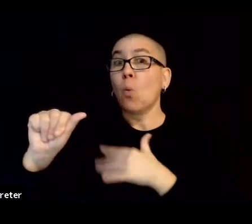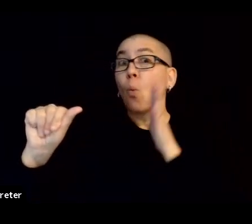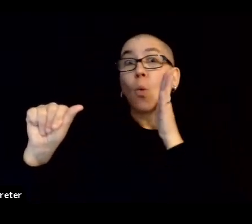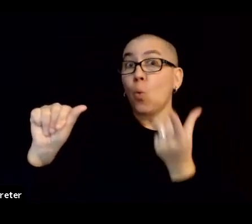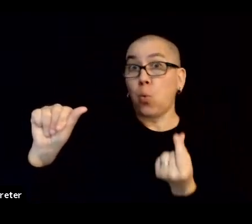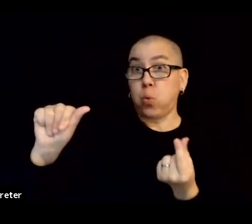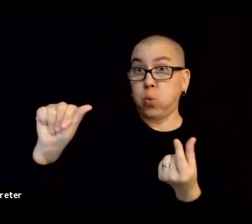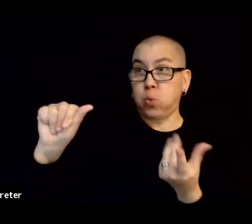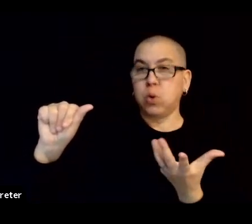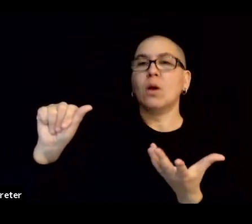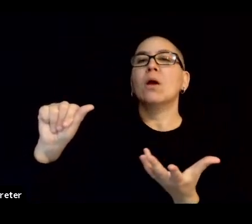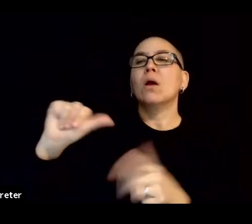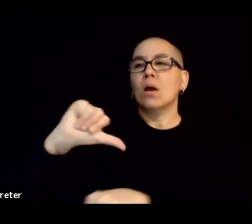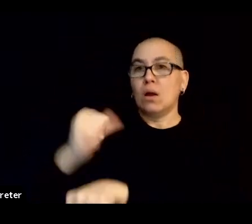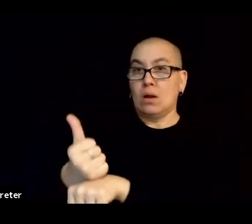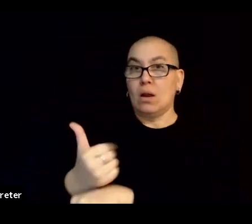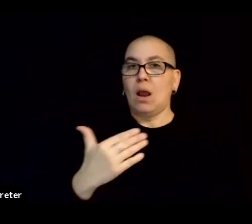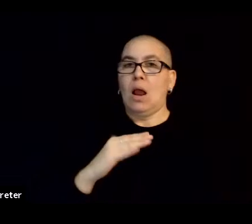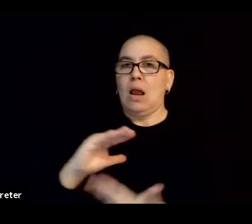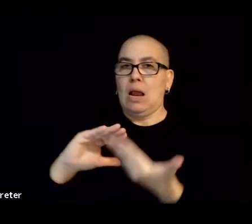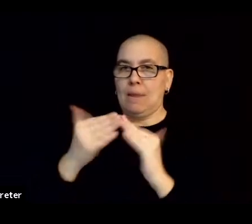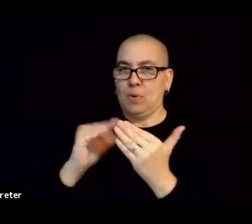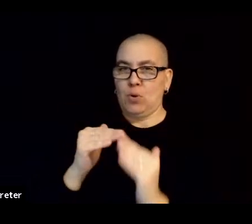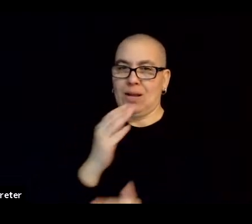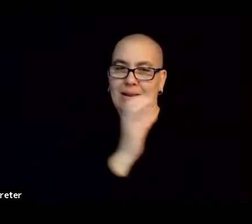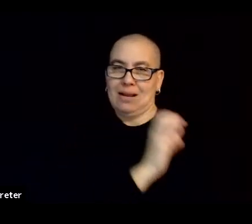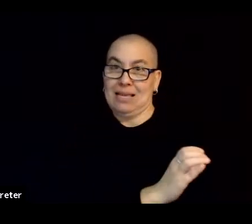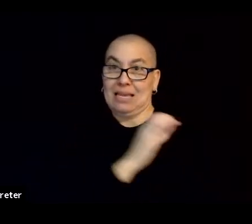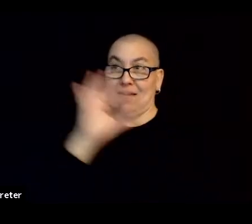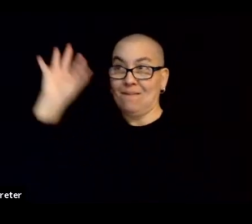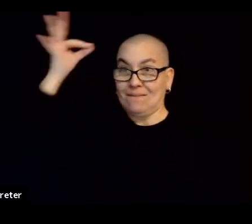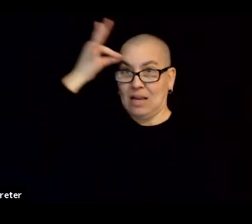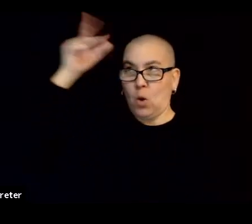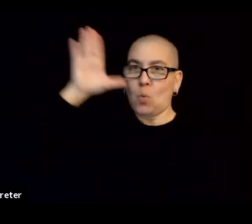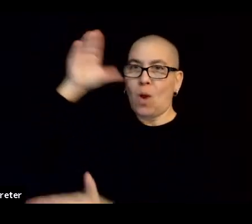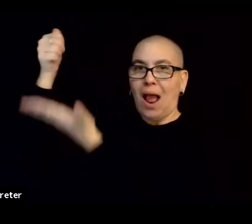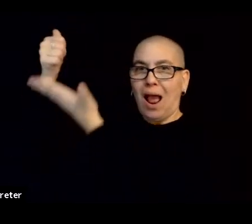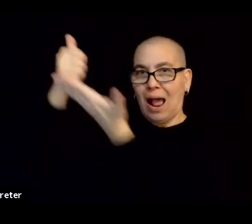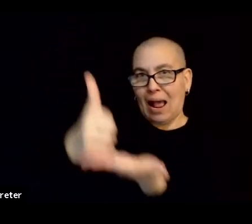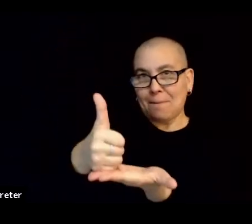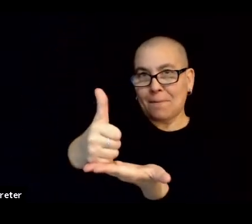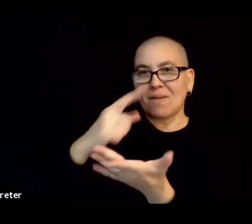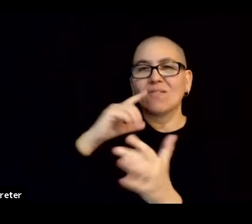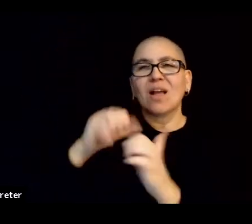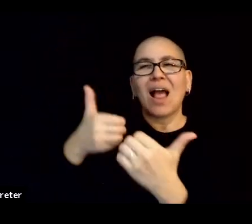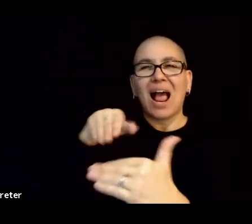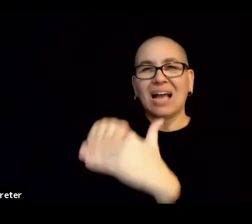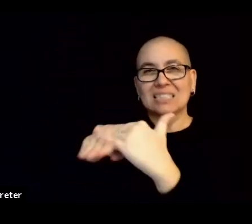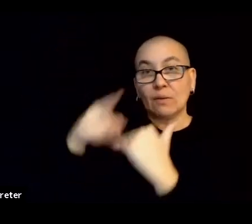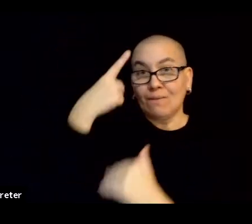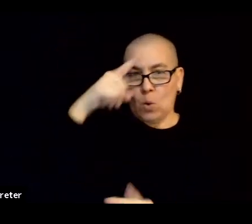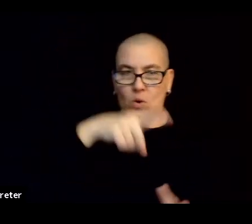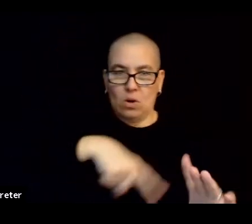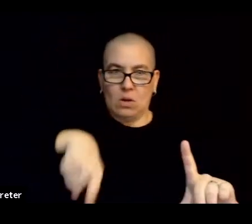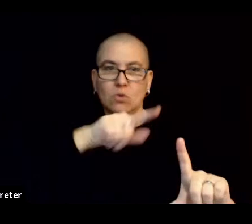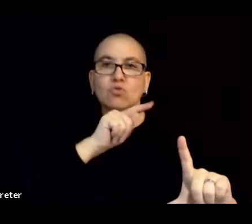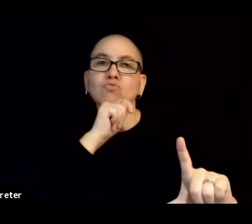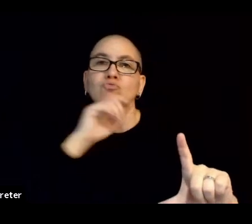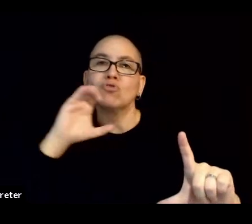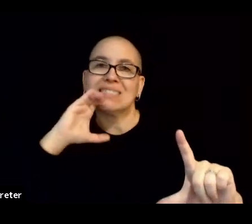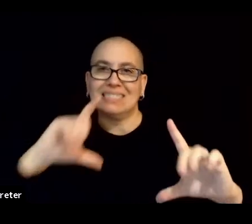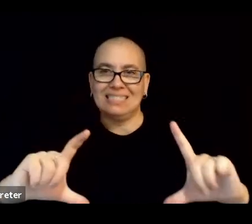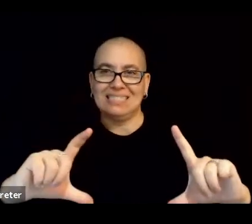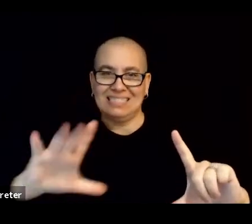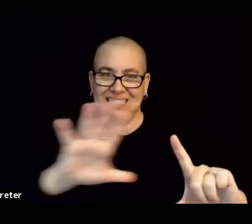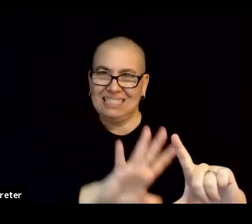health centers, which will help with some of the access in the metro area, particularly for some of our hardest hit populations.